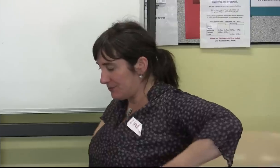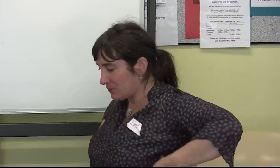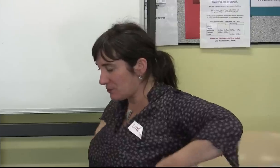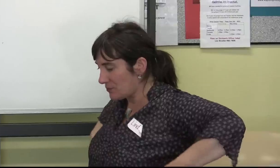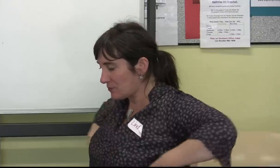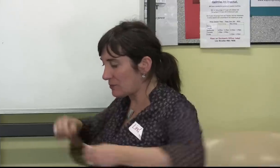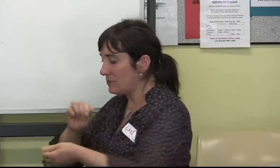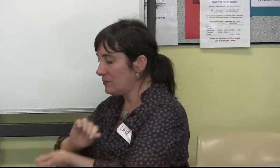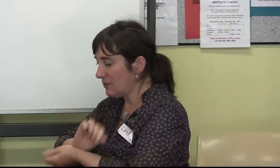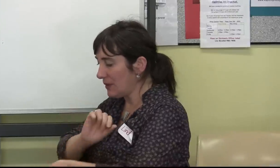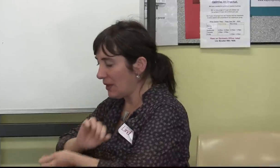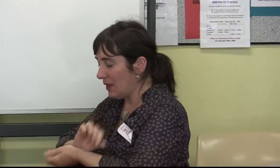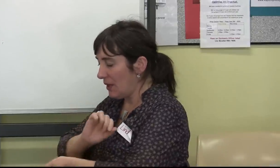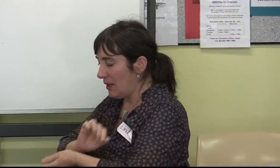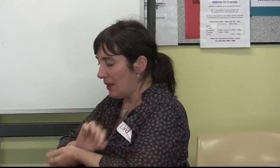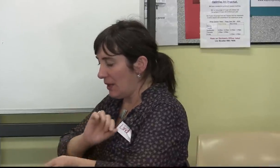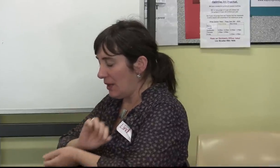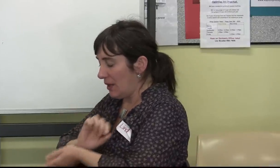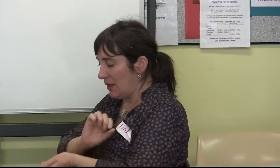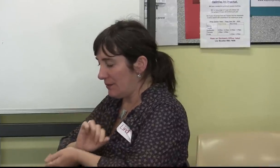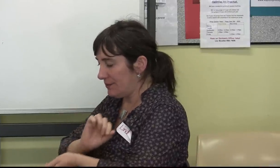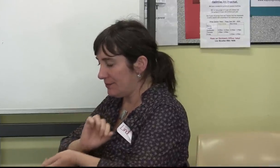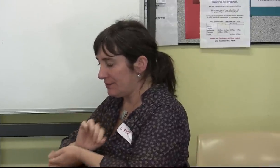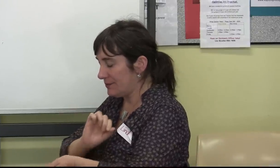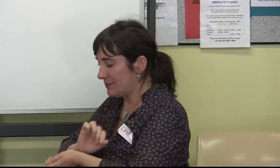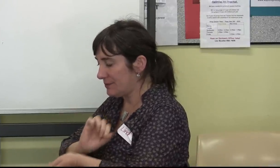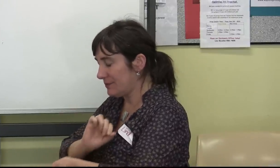Tell me about that block again. Does it still feel the same?